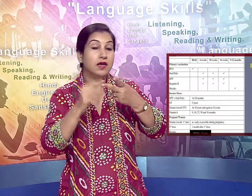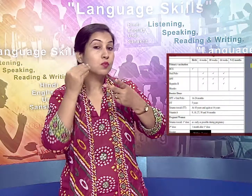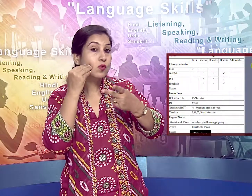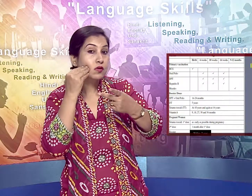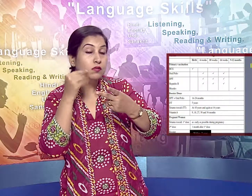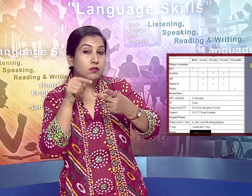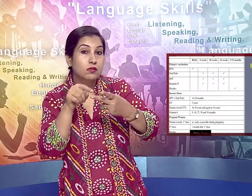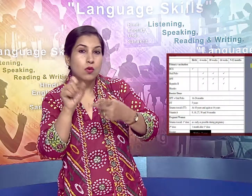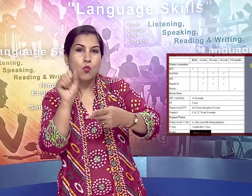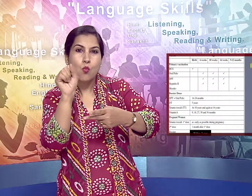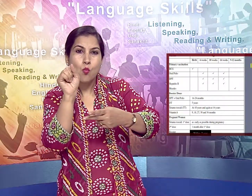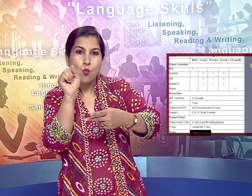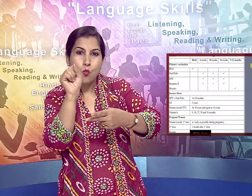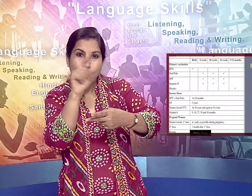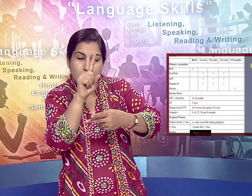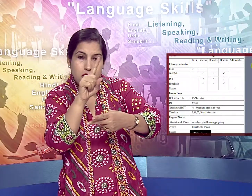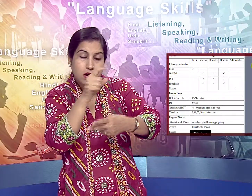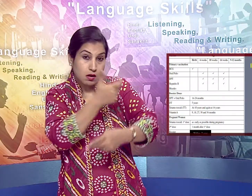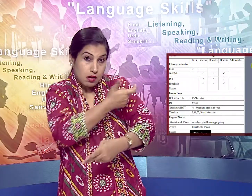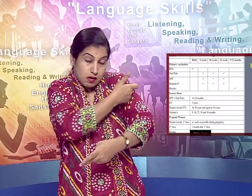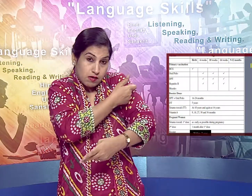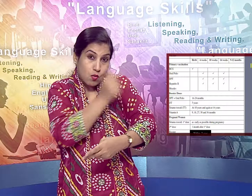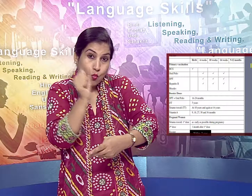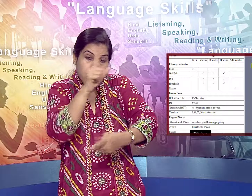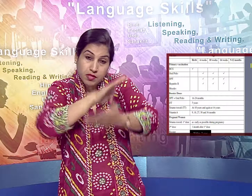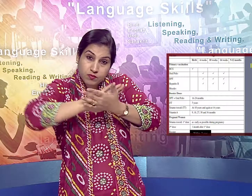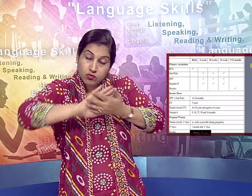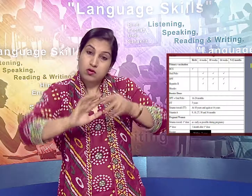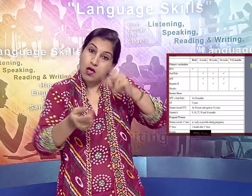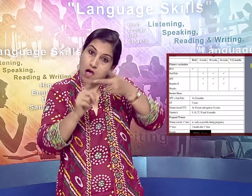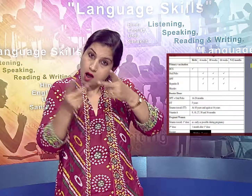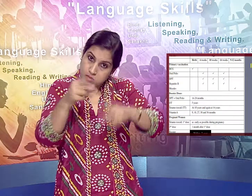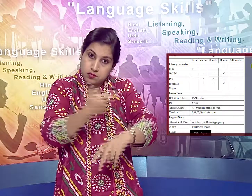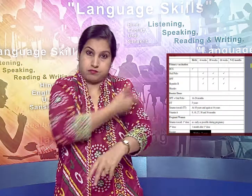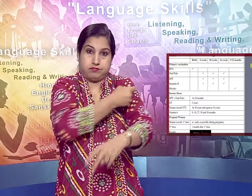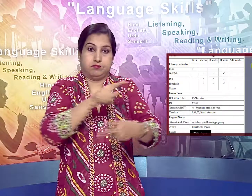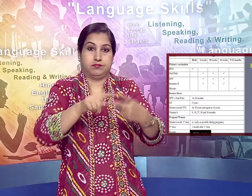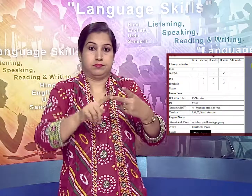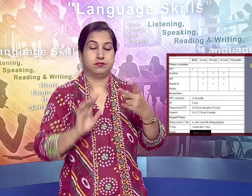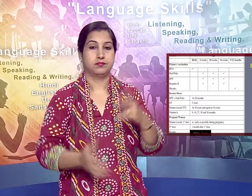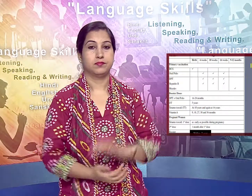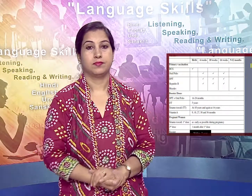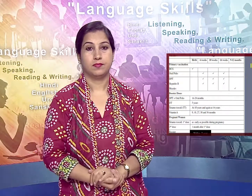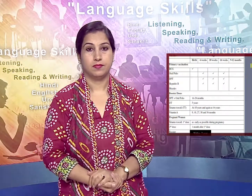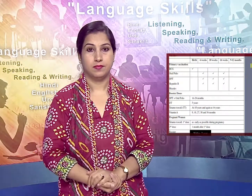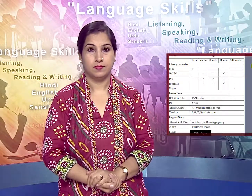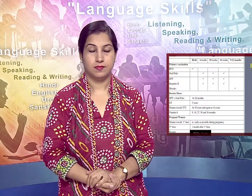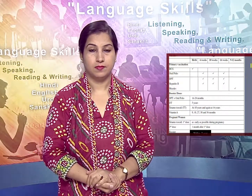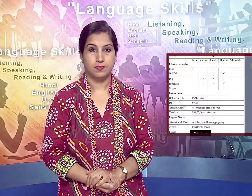dose is given to the pregnant women 1 month after first dose. and